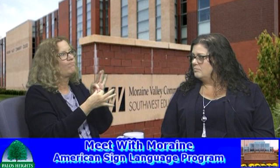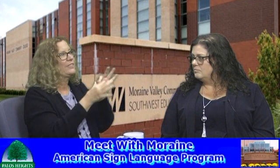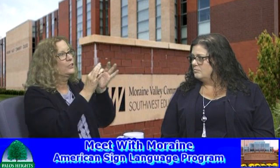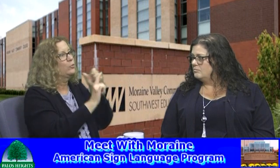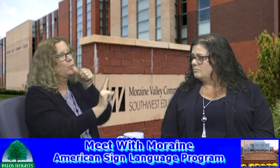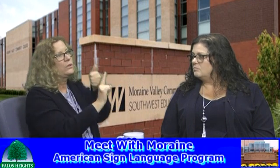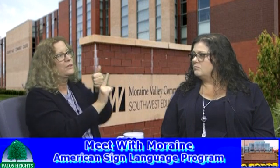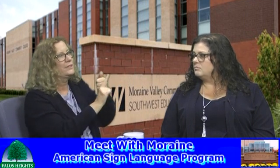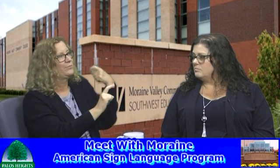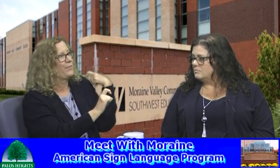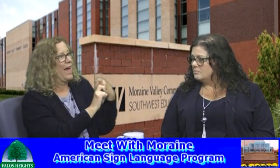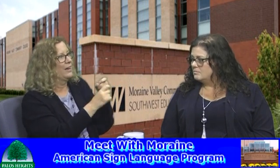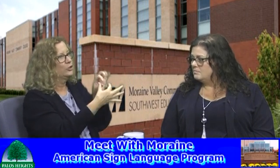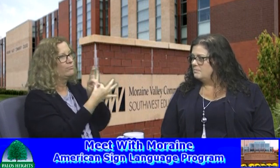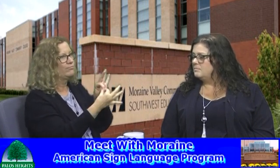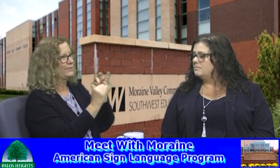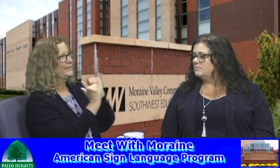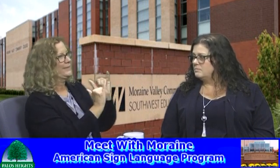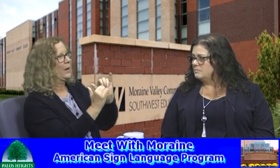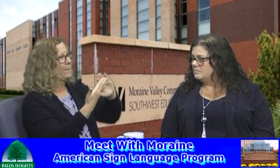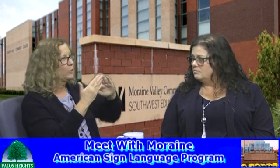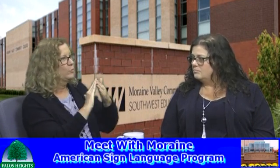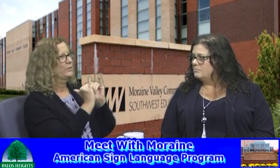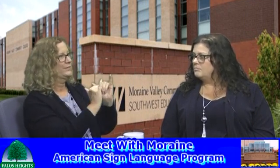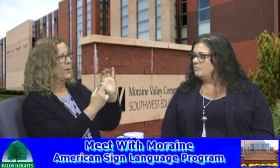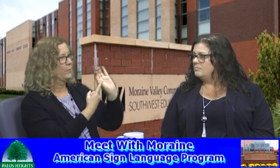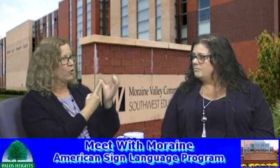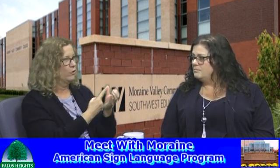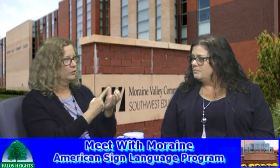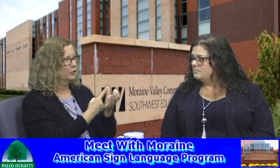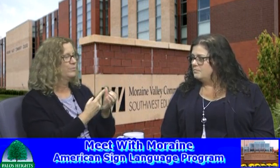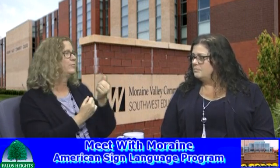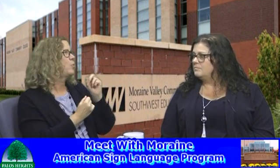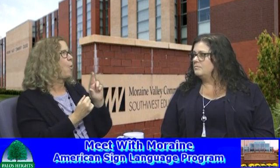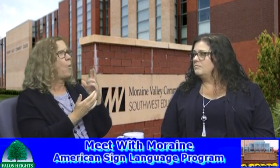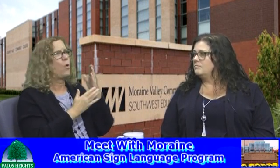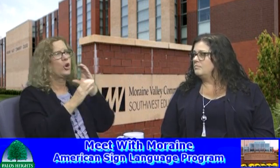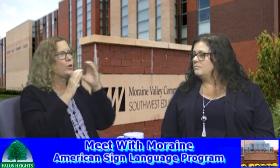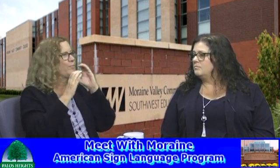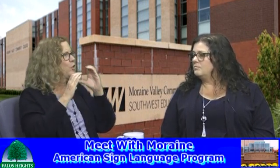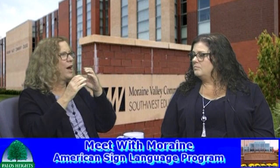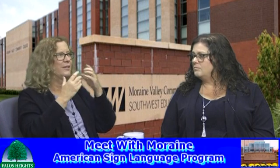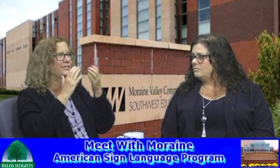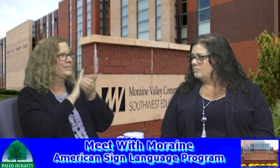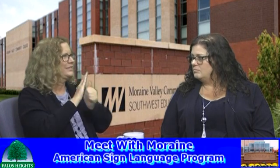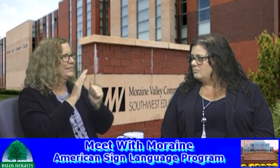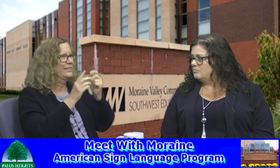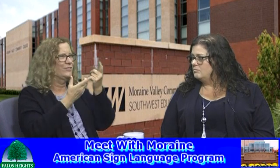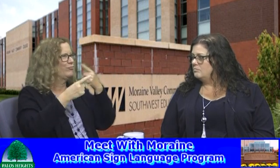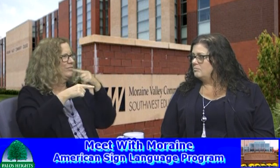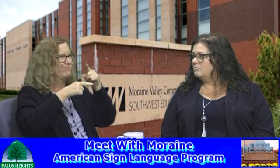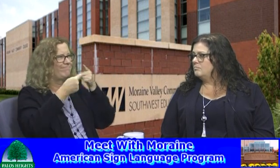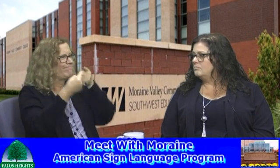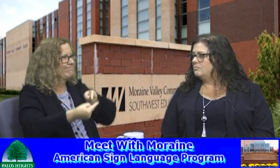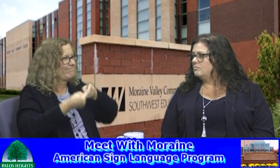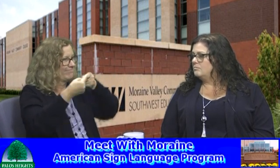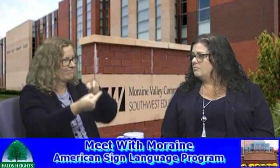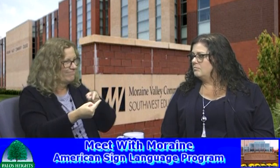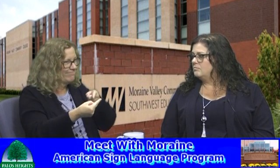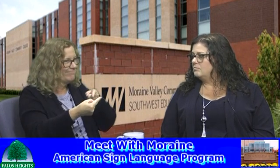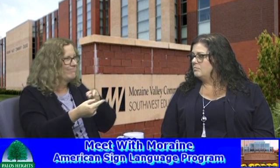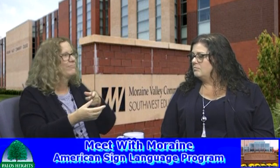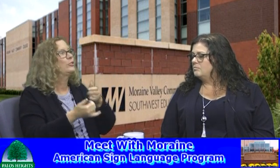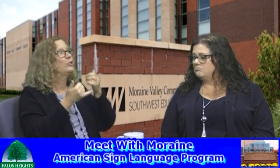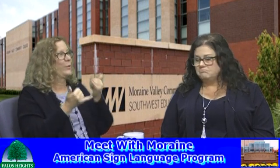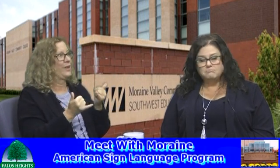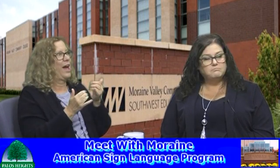communication. And they may feel a stronger connection with someone because they are both from a similar community, even though they use two different